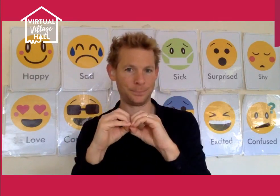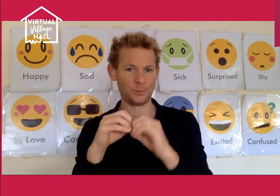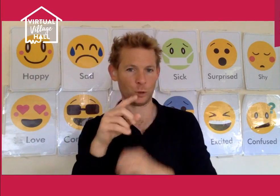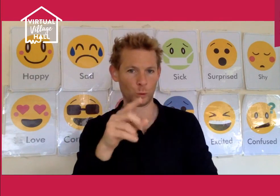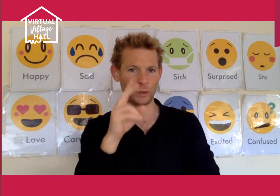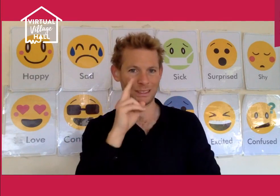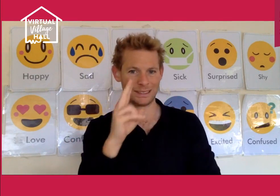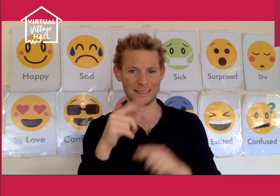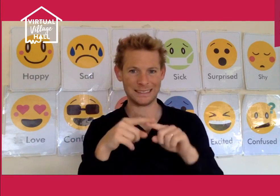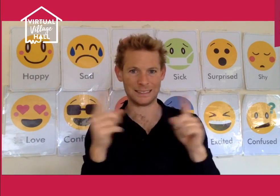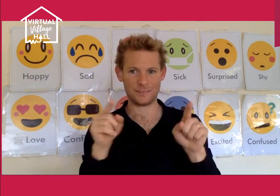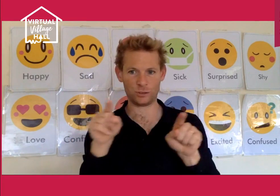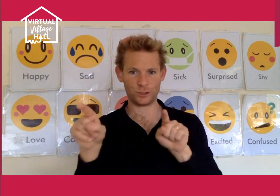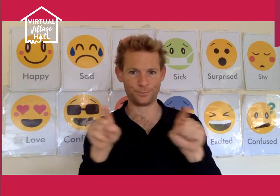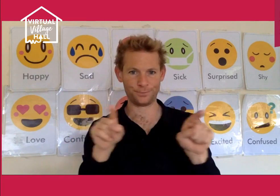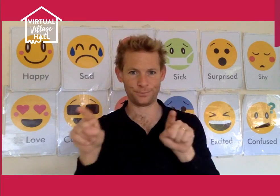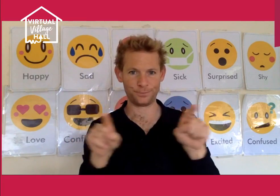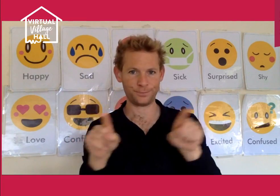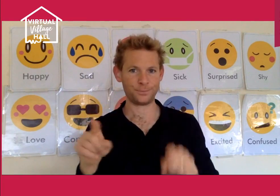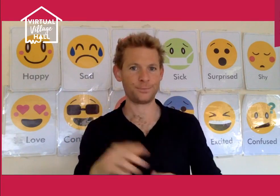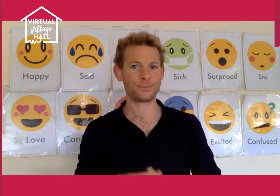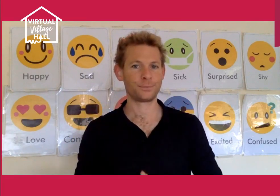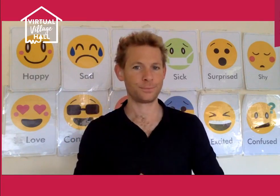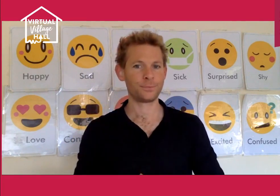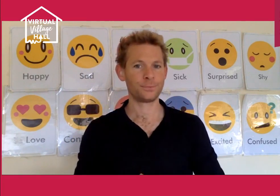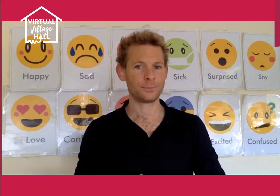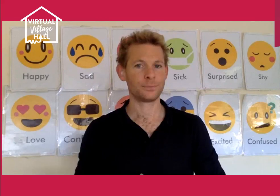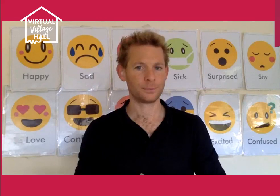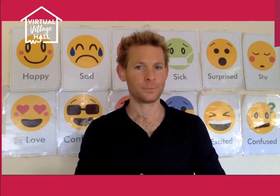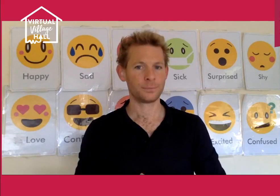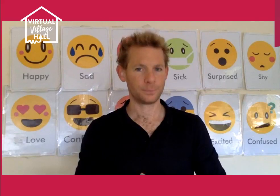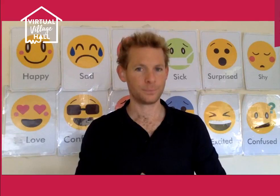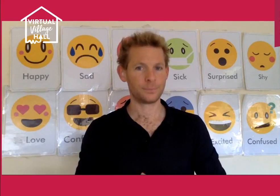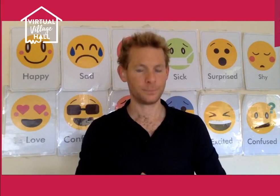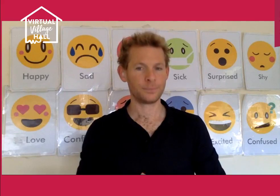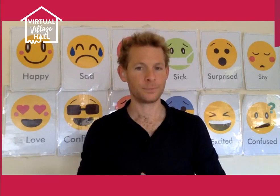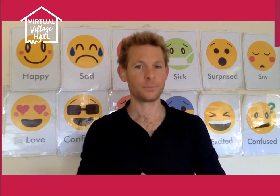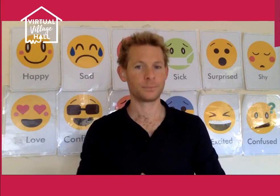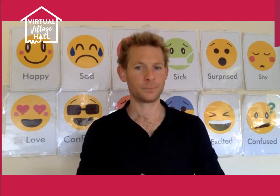So I'm going to show you the A version and a B version, and I want you to see the difference.